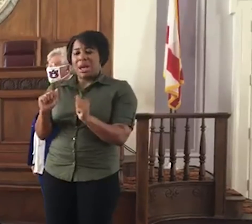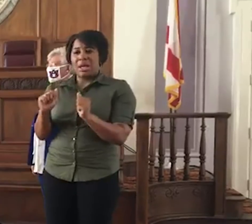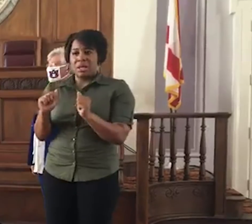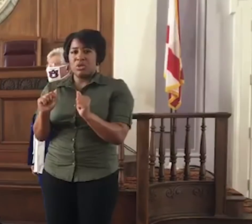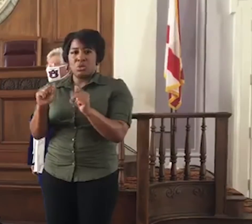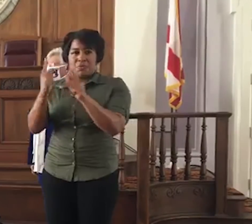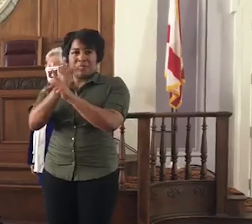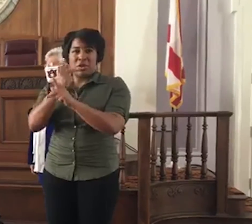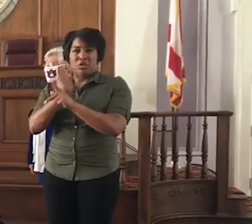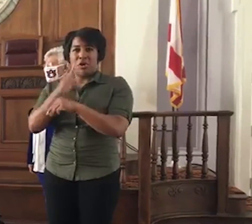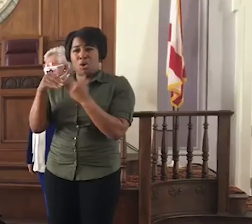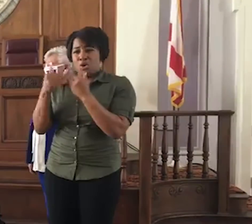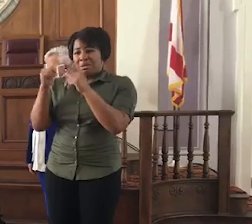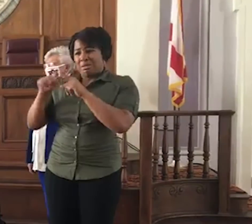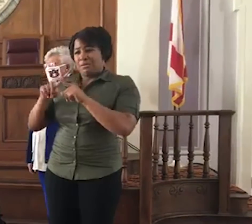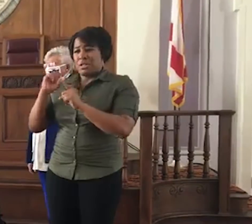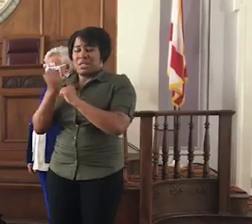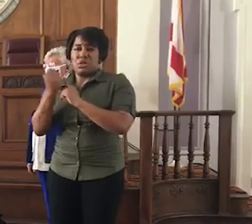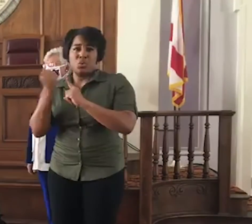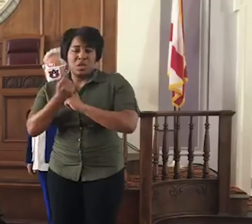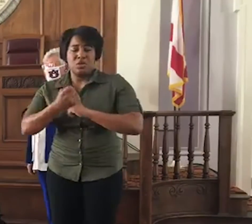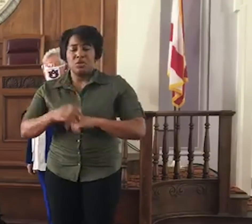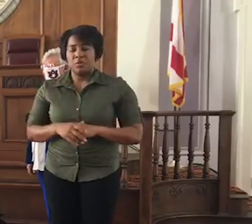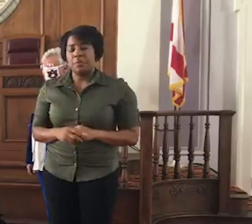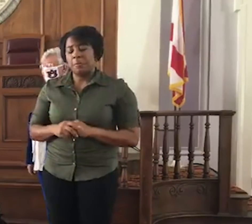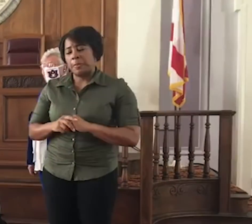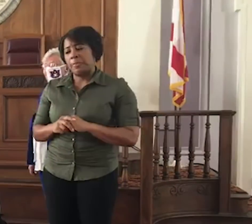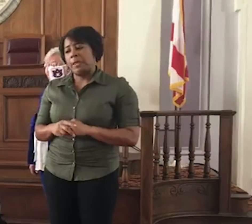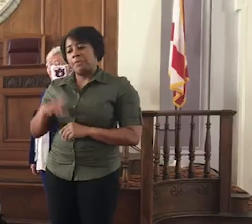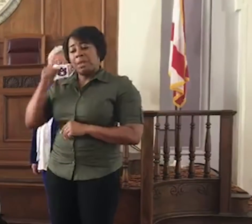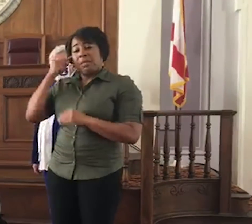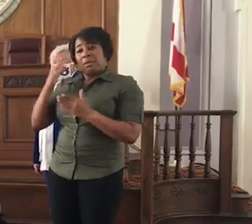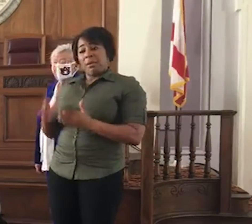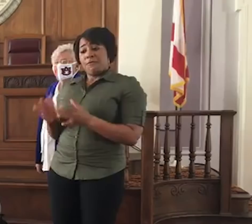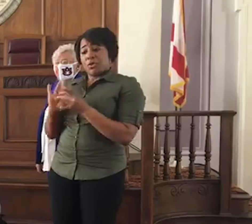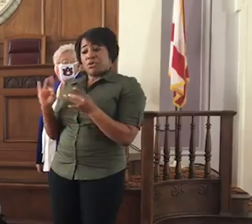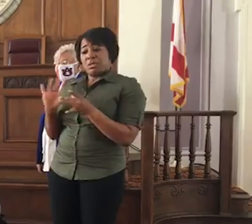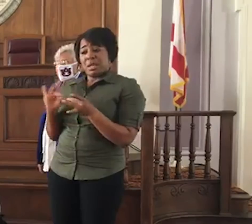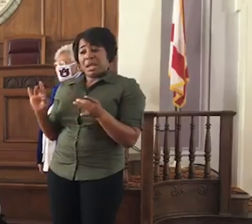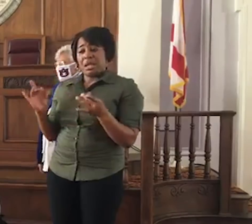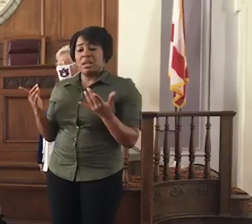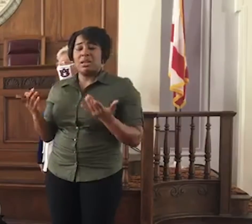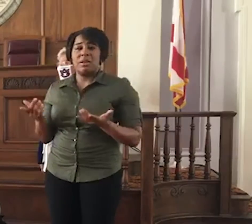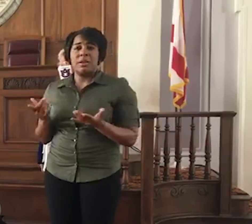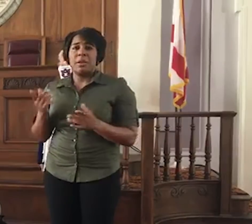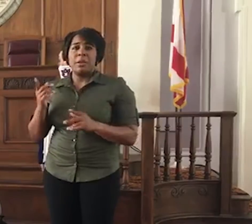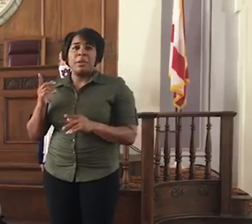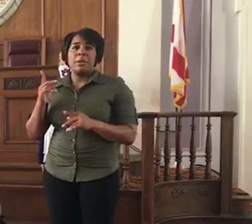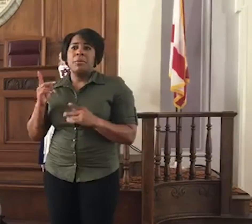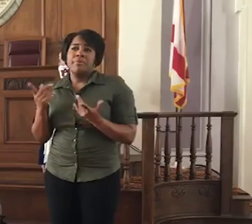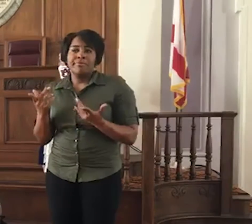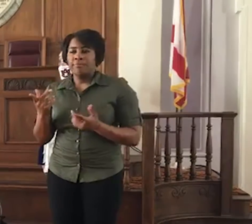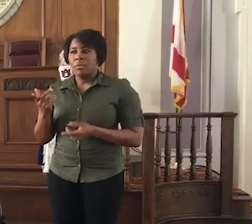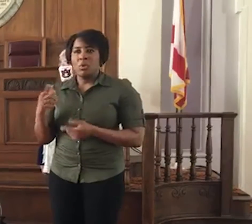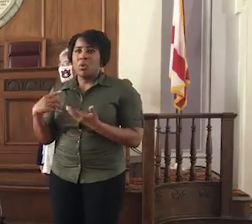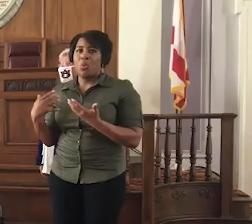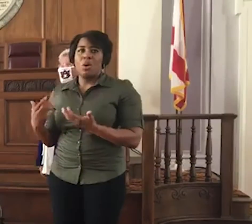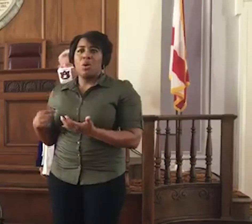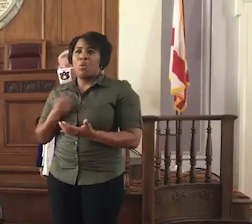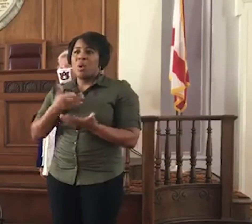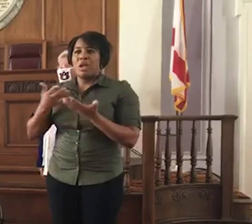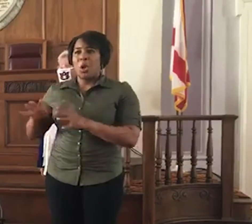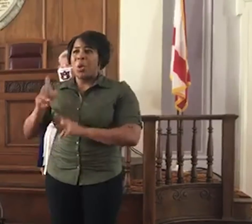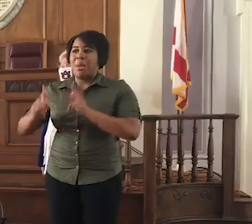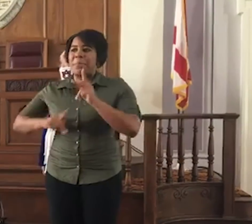allowance for that. Certainly, as the governor stated, no one is interested in arresting people who don't have masks or